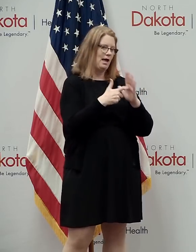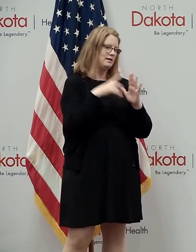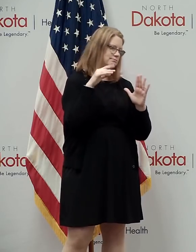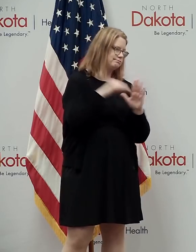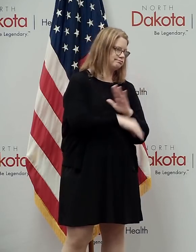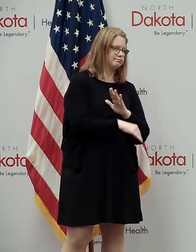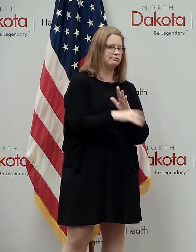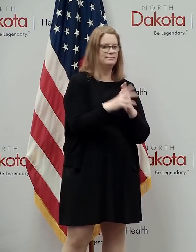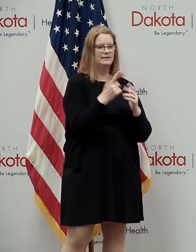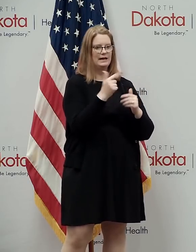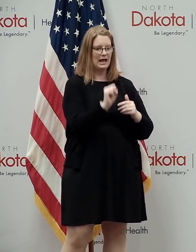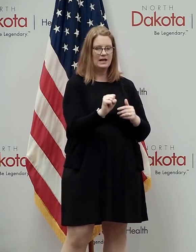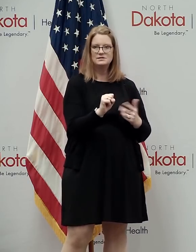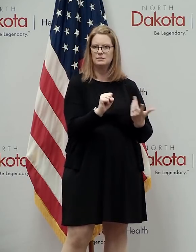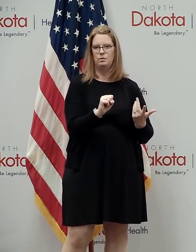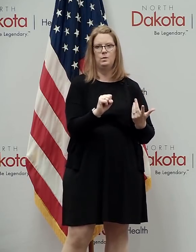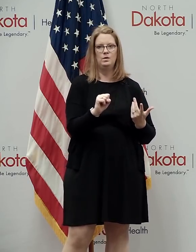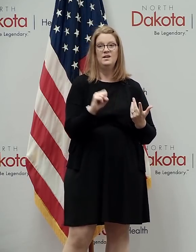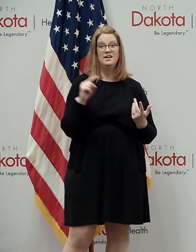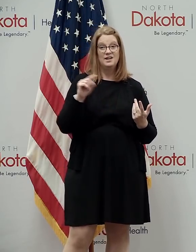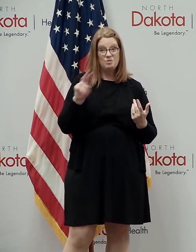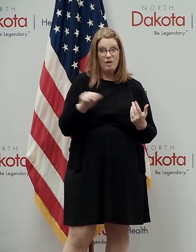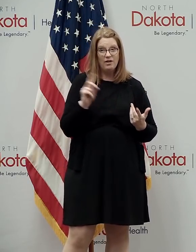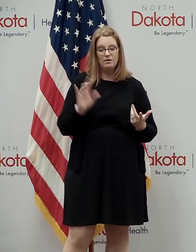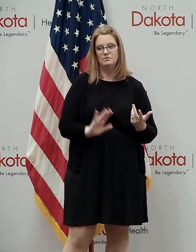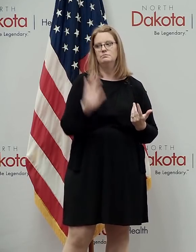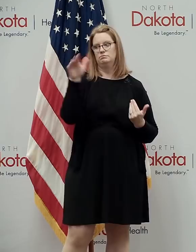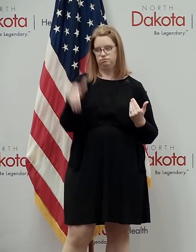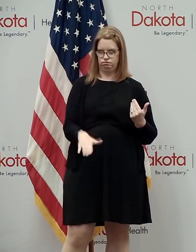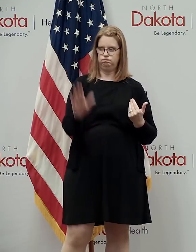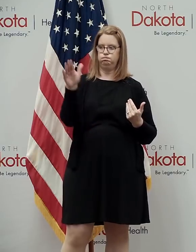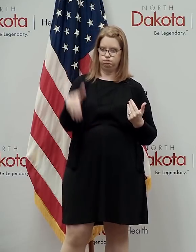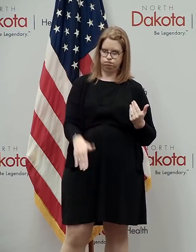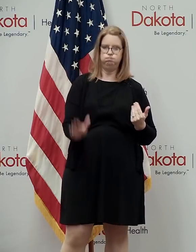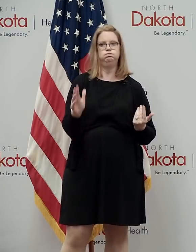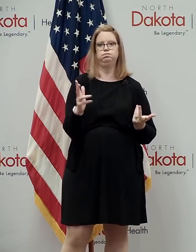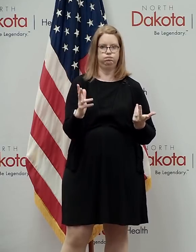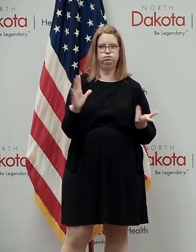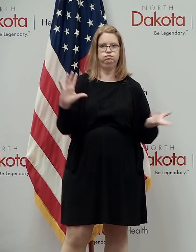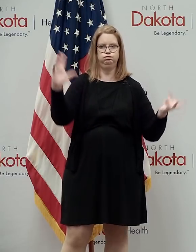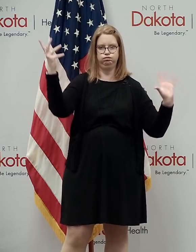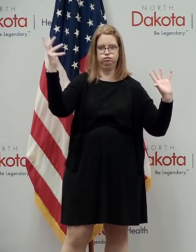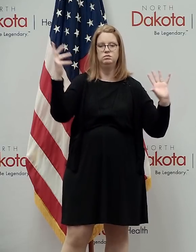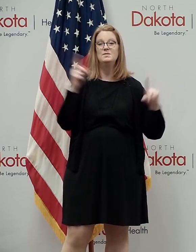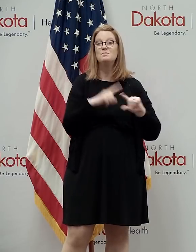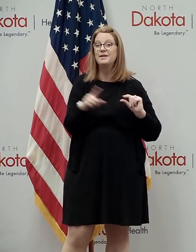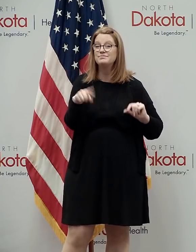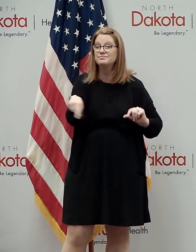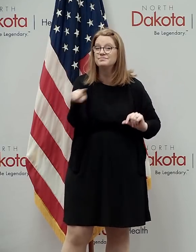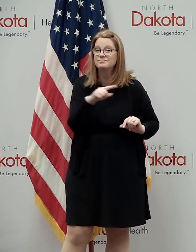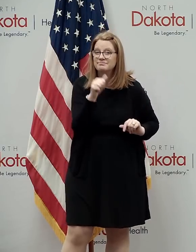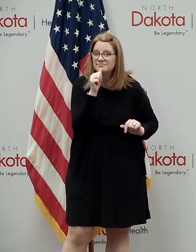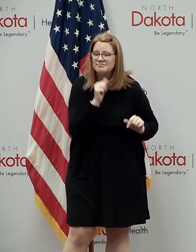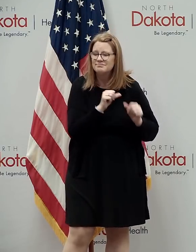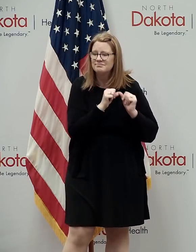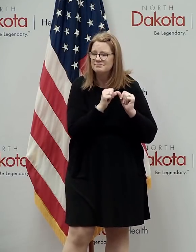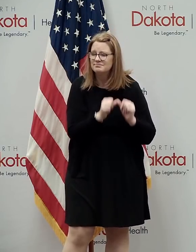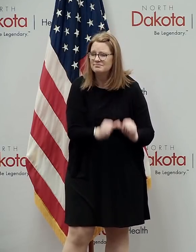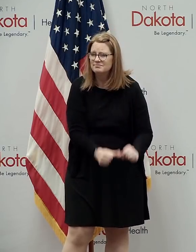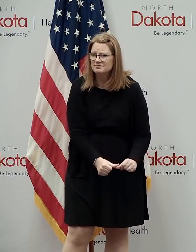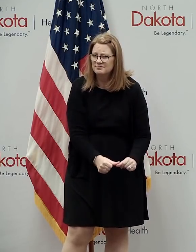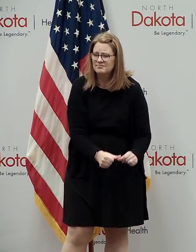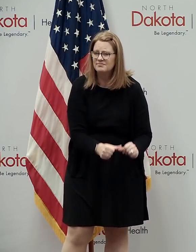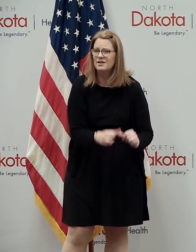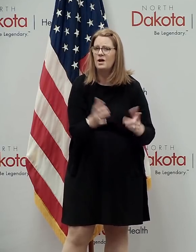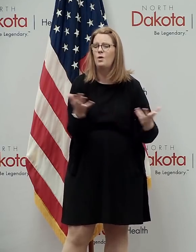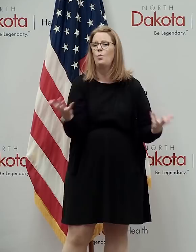gas. North Dakotans have truly been through a lot. But you're through all of this, through the, this unbelievable set